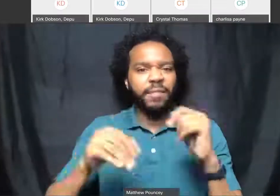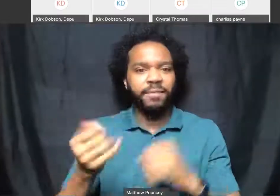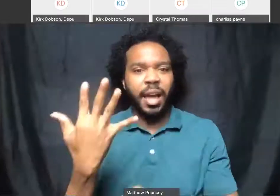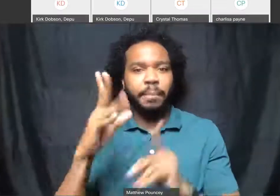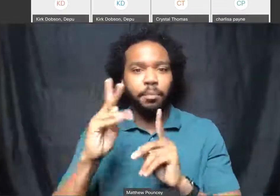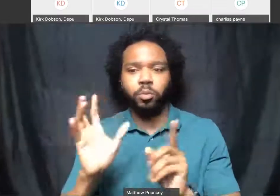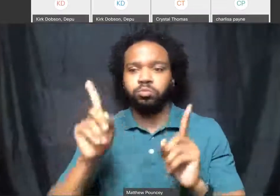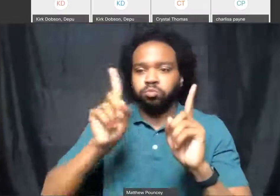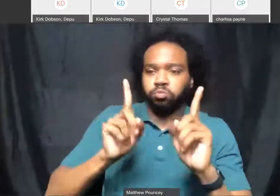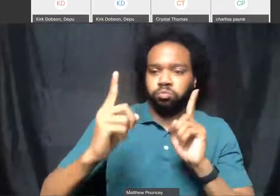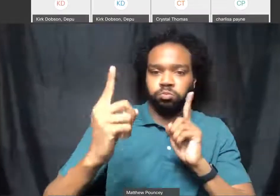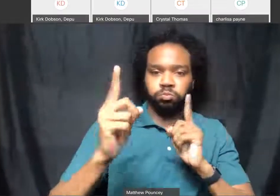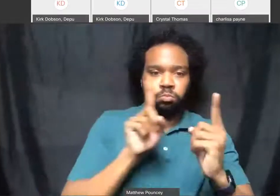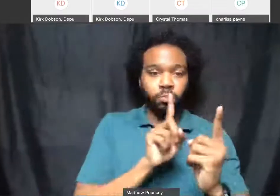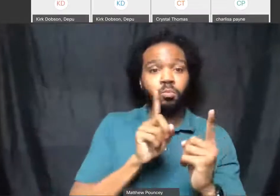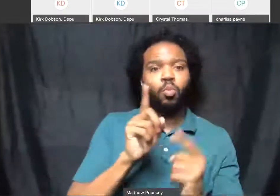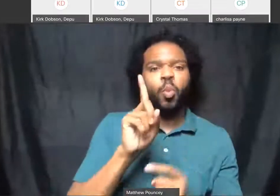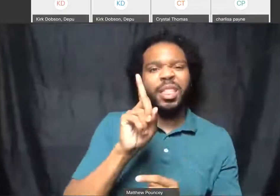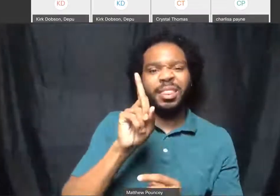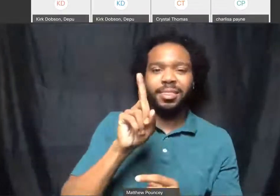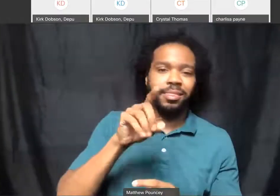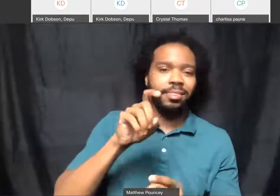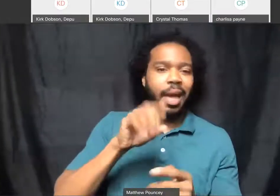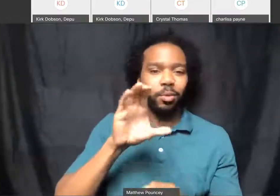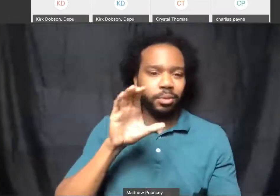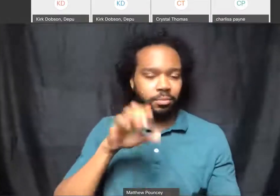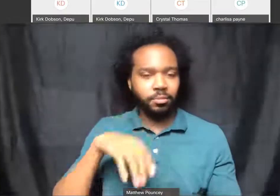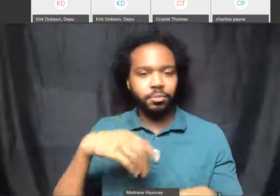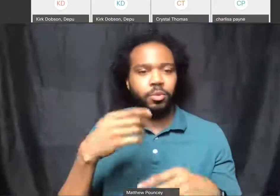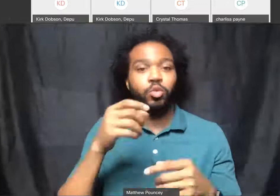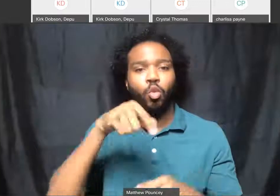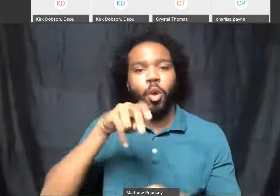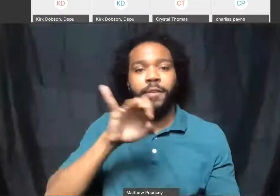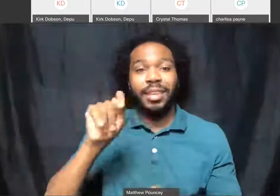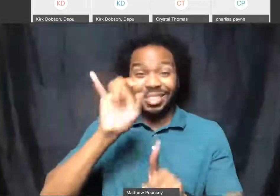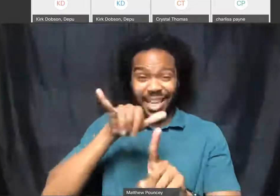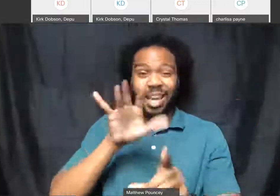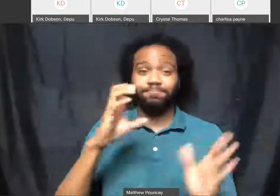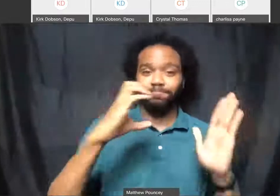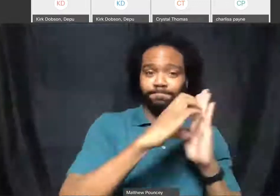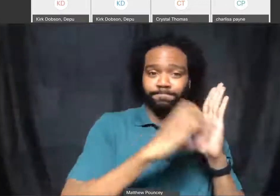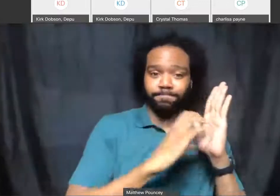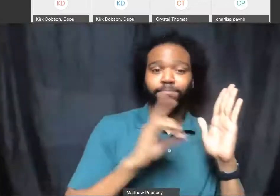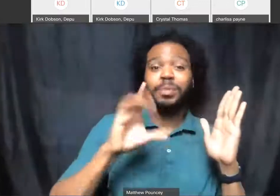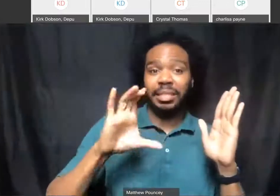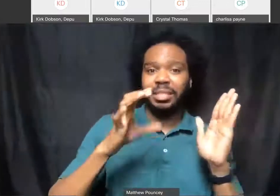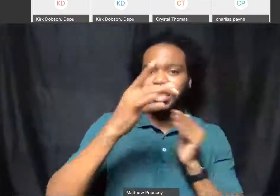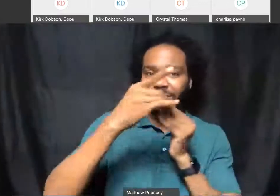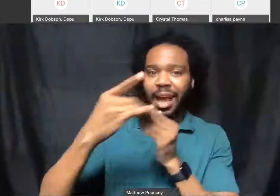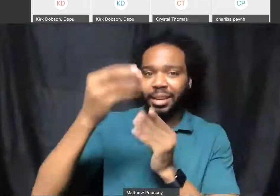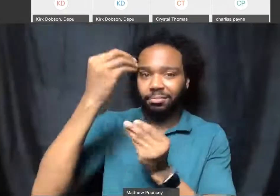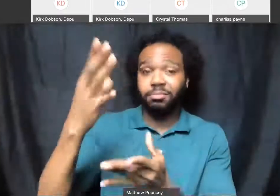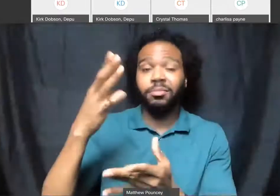guidance from the Reopen DC guidance, and it was regarding personal